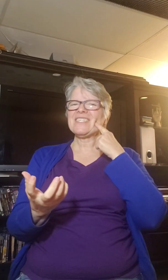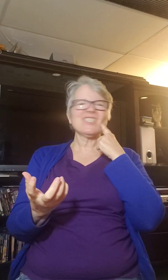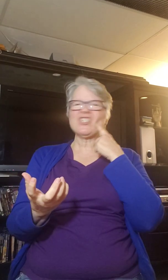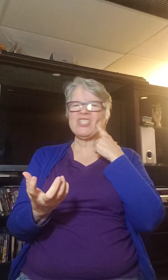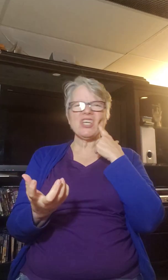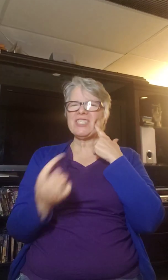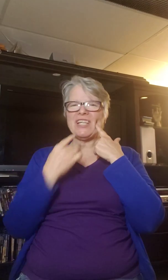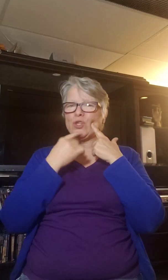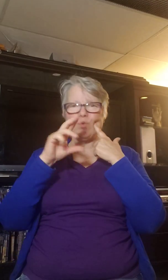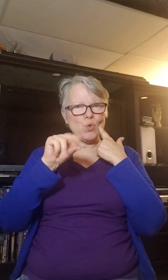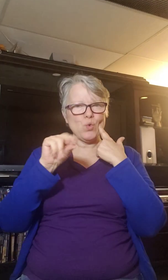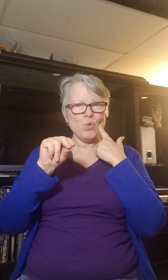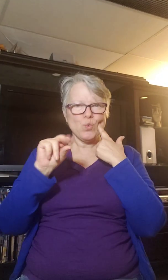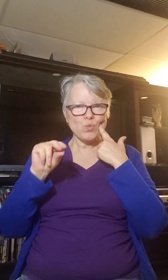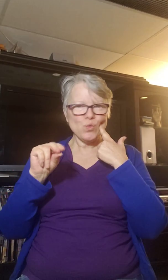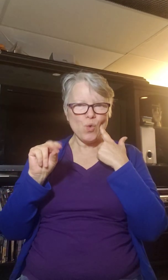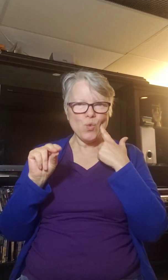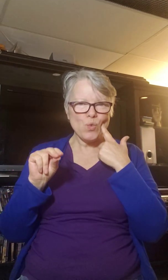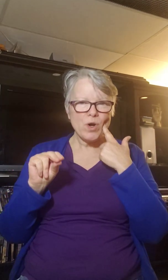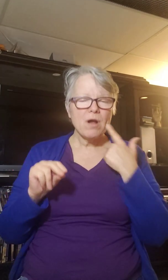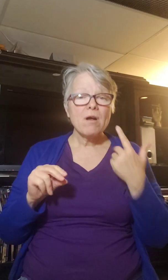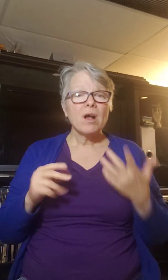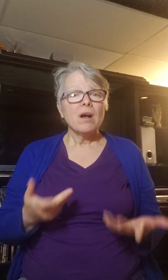this head shake's telling you no, no.